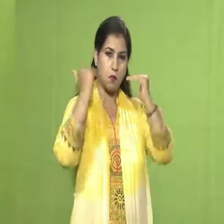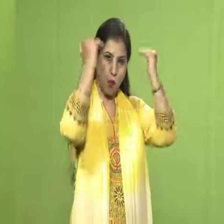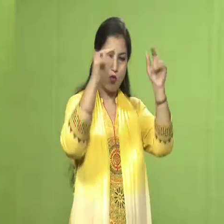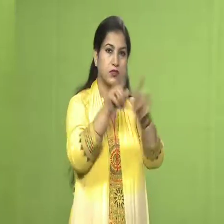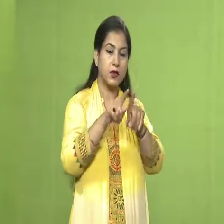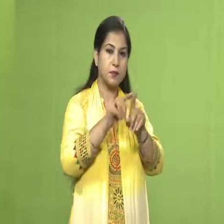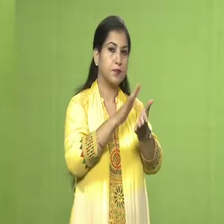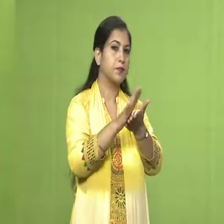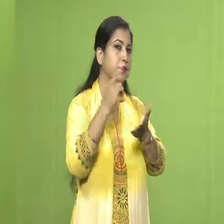history,